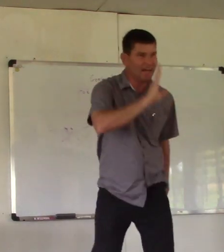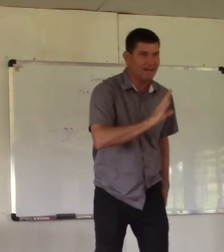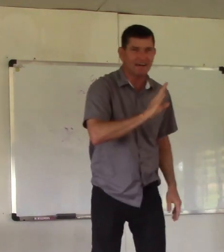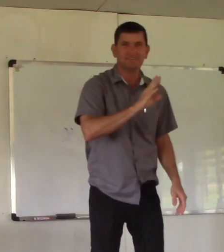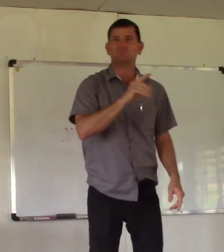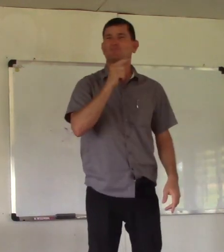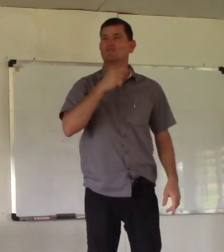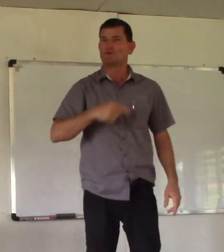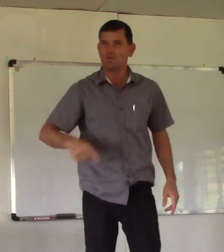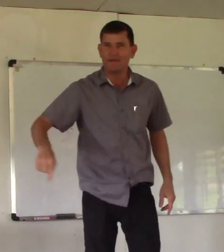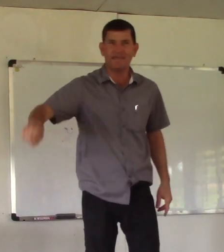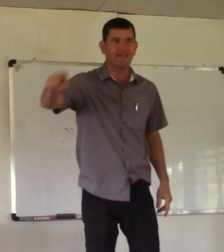God. We